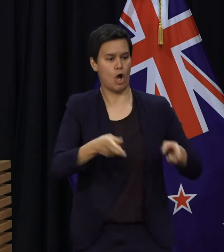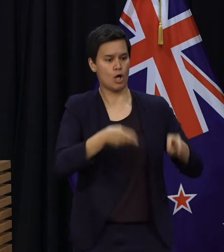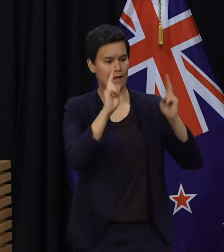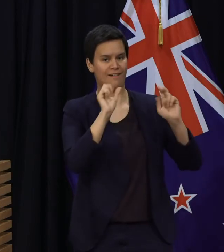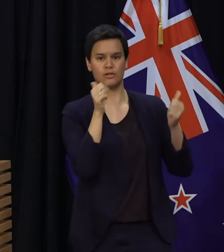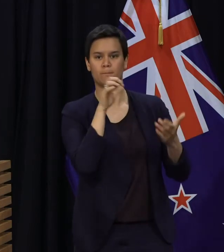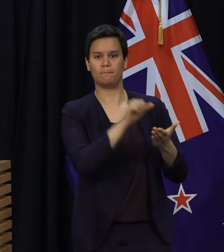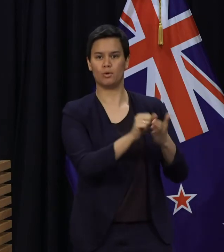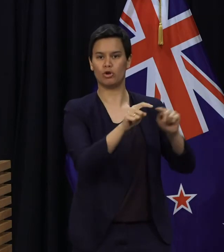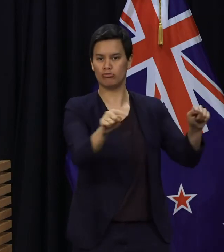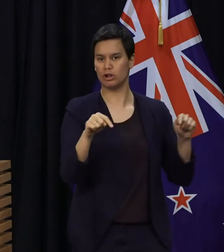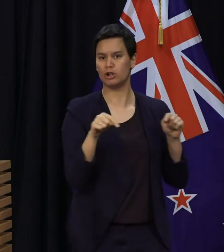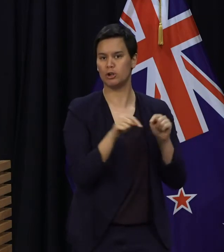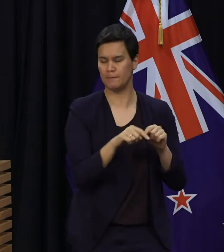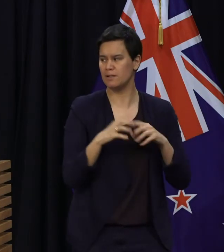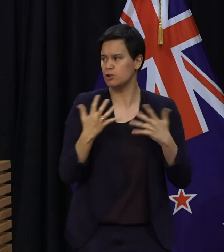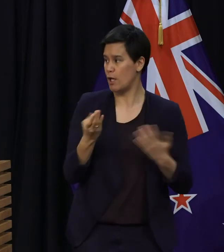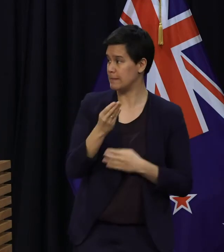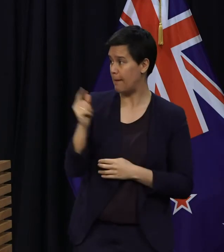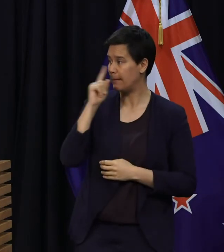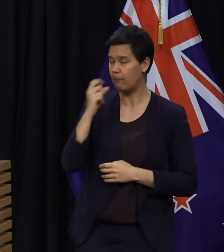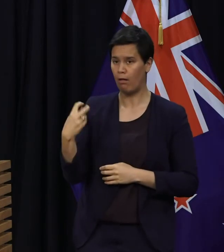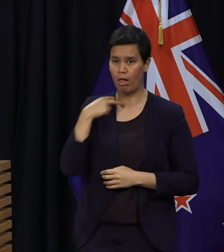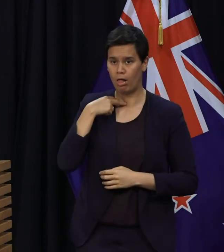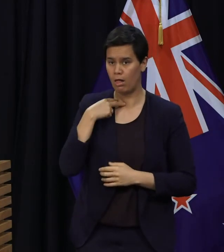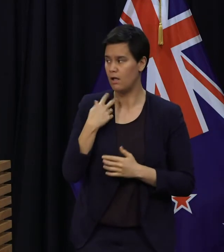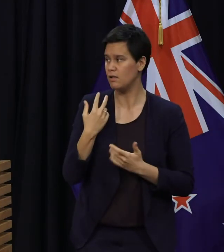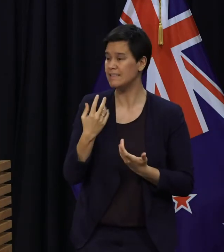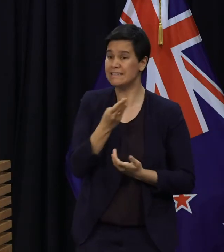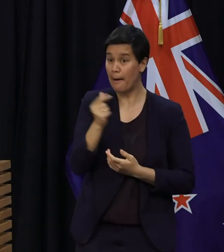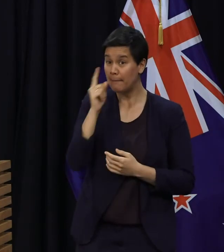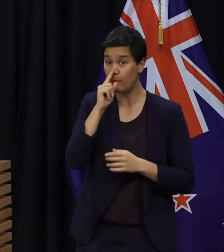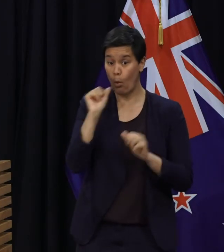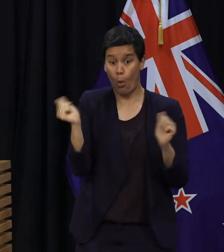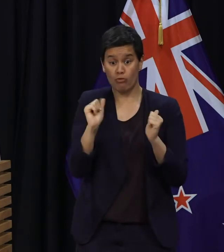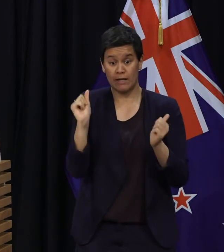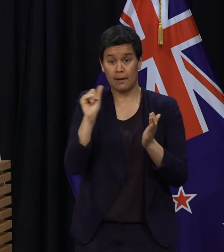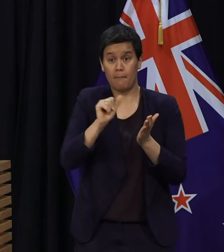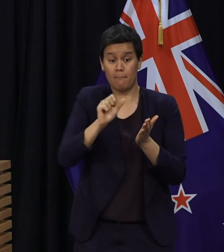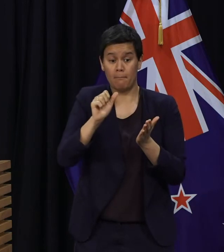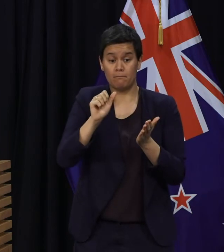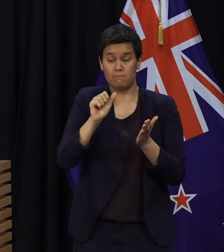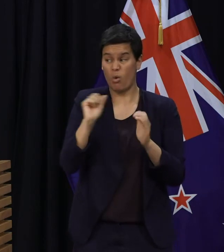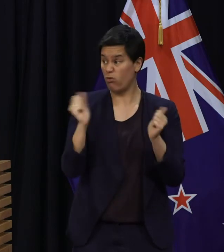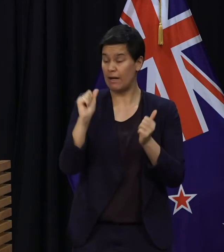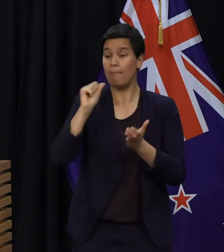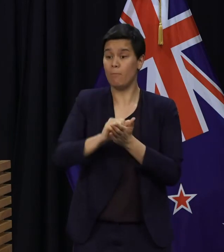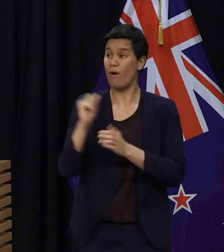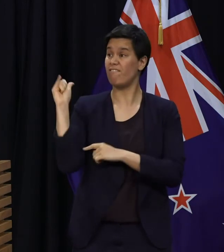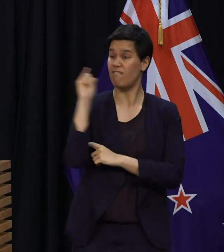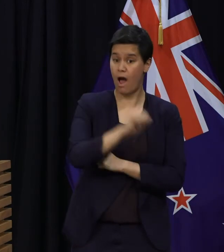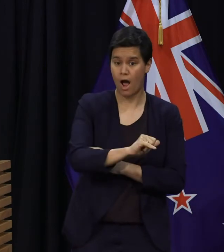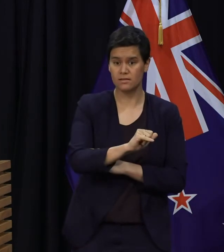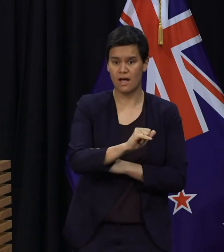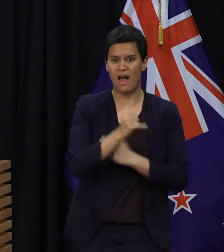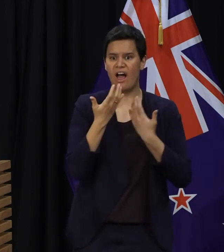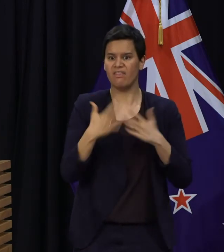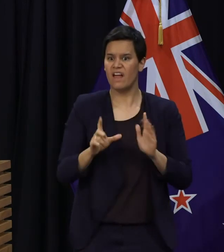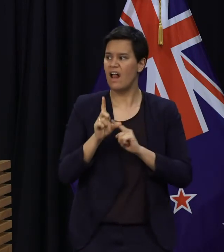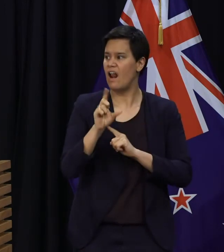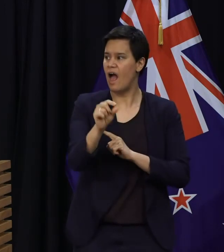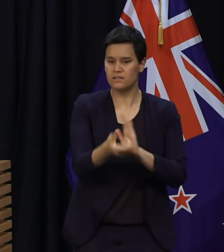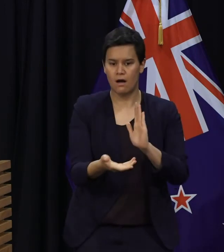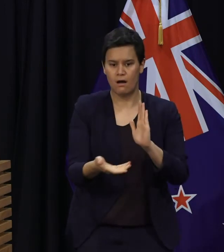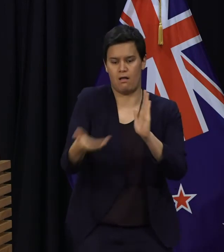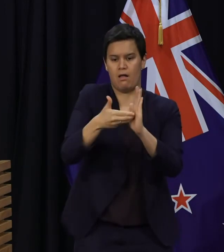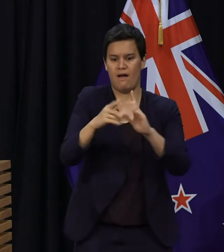after November 3rd, before November 3rd, should have automatically got those vouchers? So we were running the voucher system prior to it becoming compulsory on